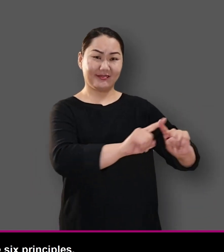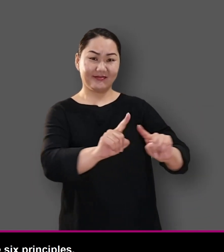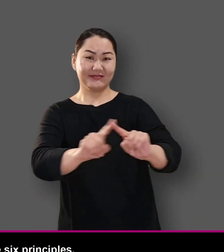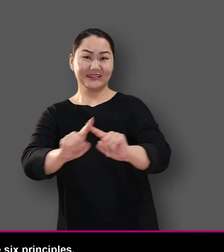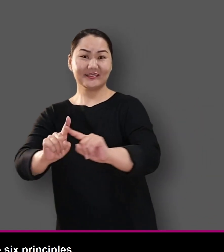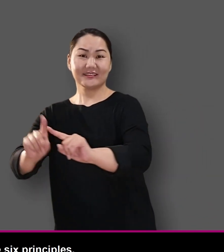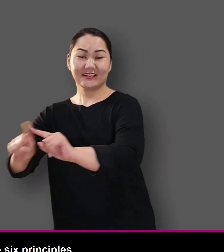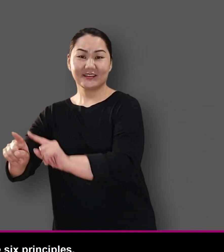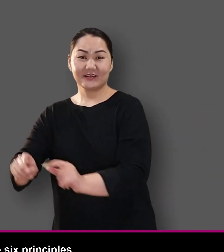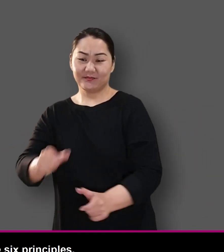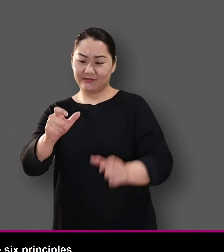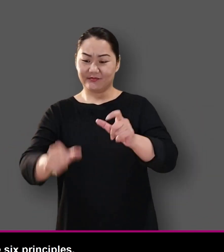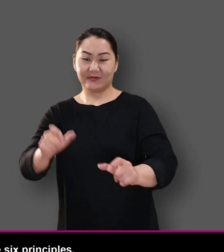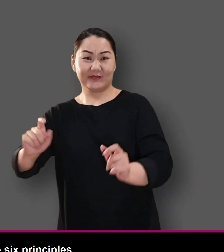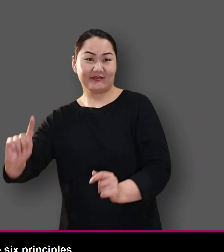There are 6 principles.